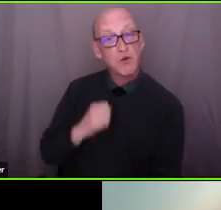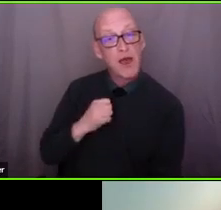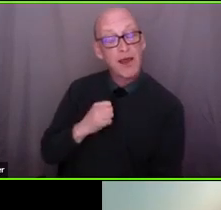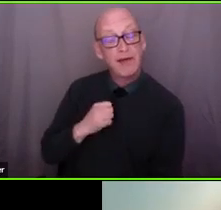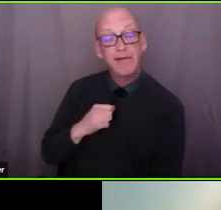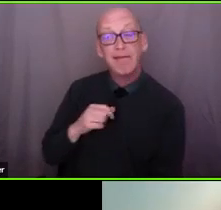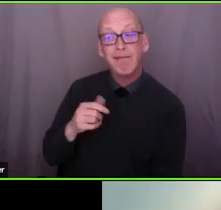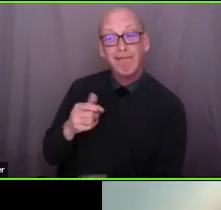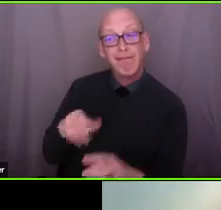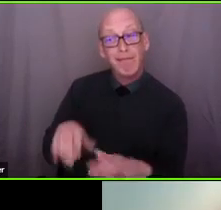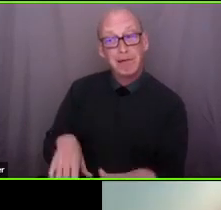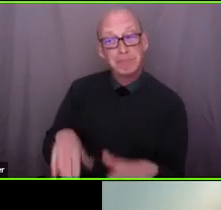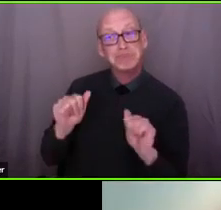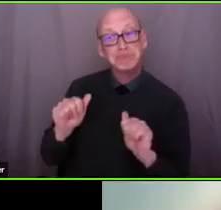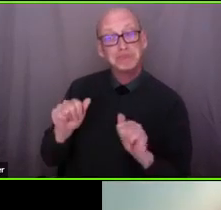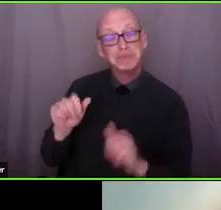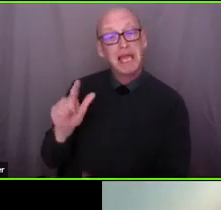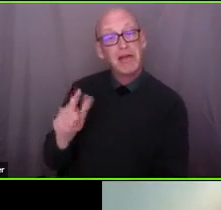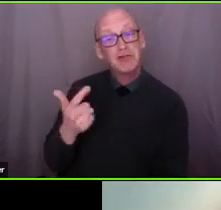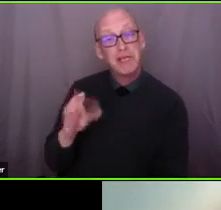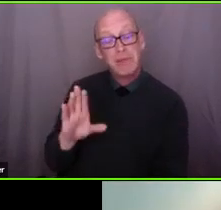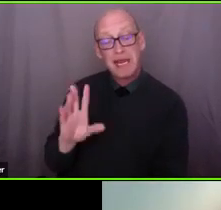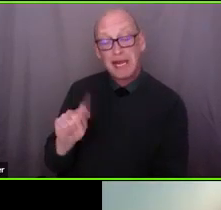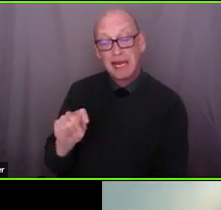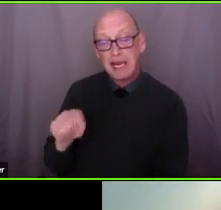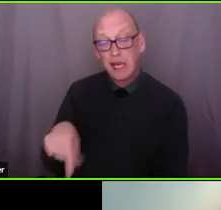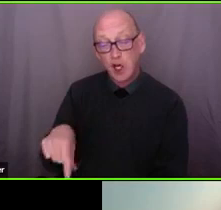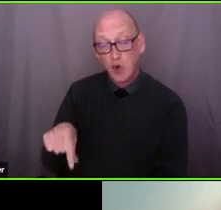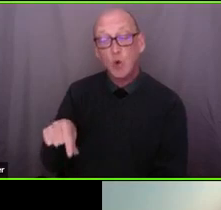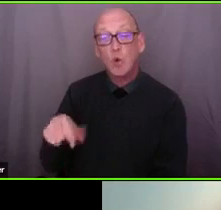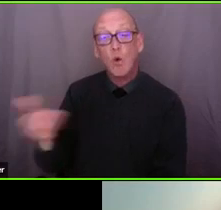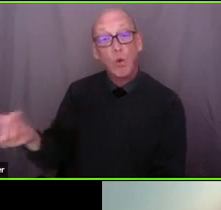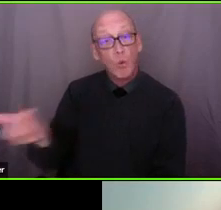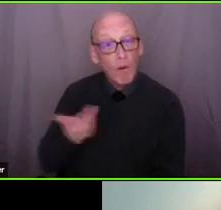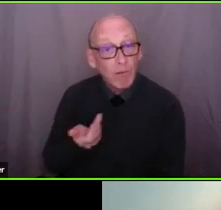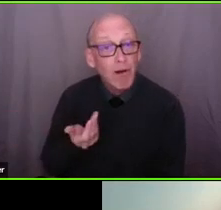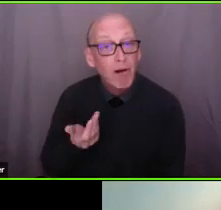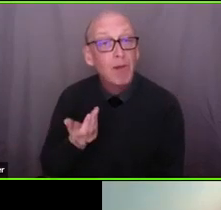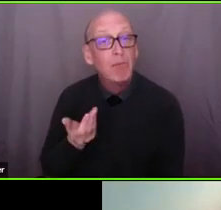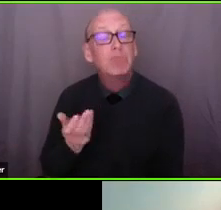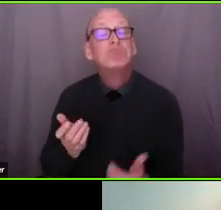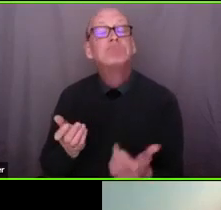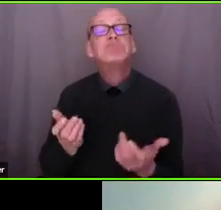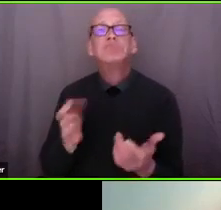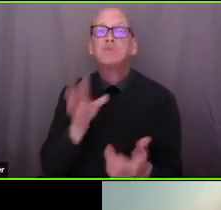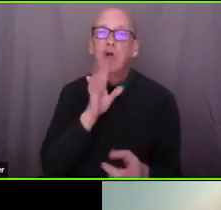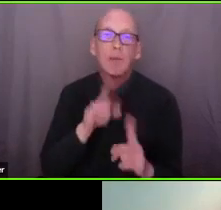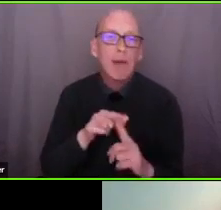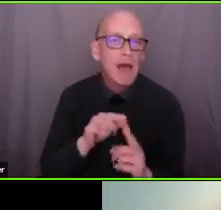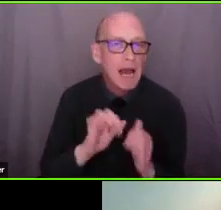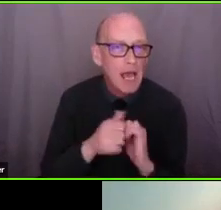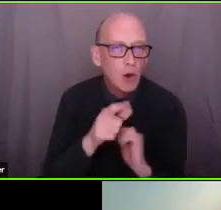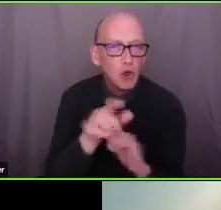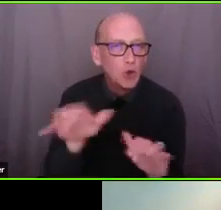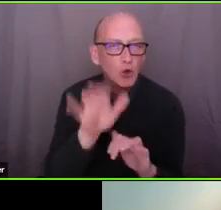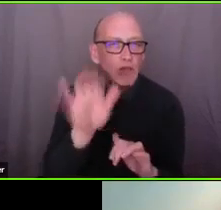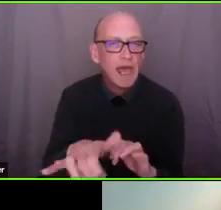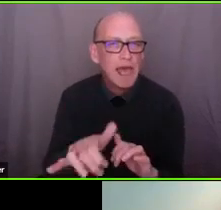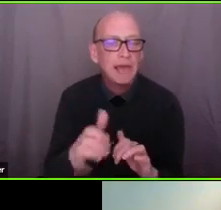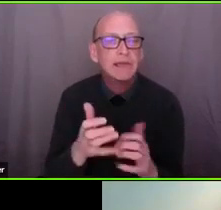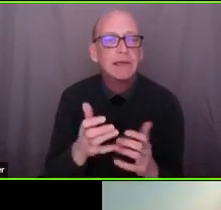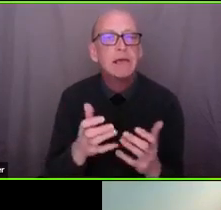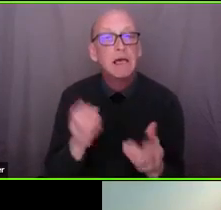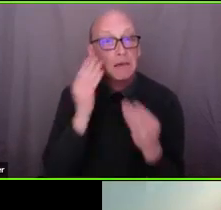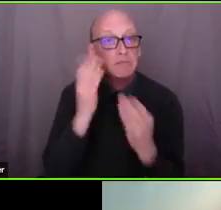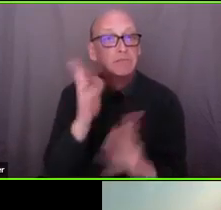LGBTQ accommodating and friendly and welcoming. And so talk a little bit about how you do that and let